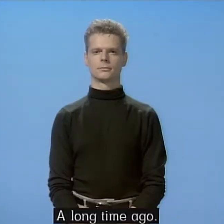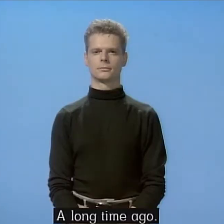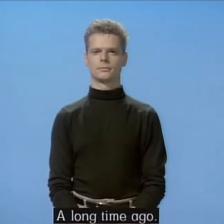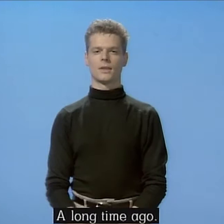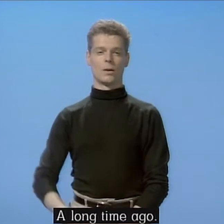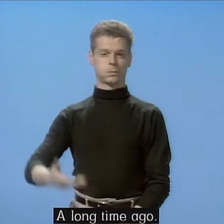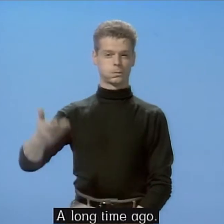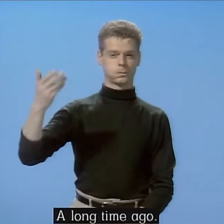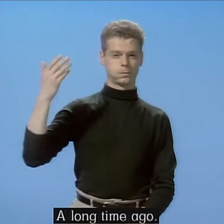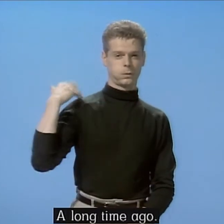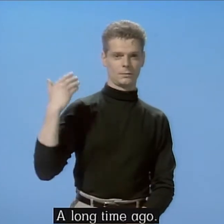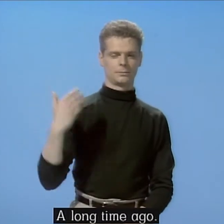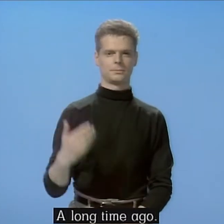A long time ago.